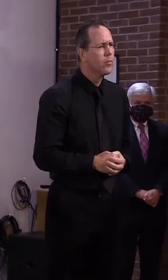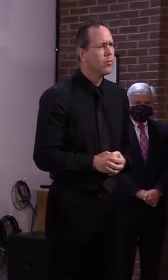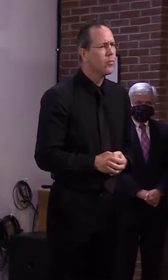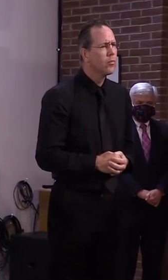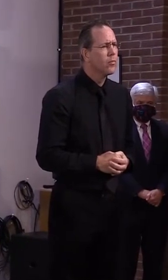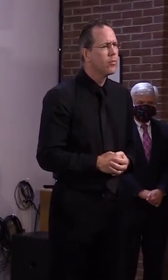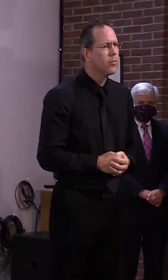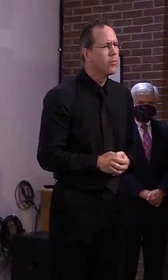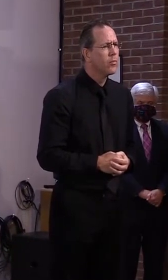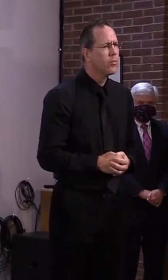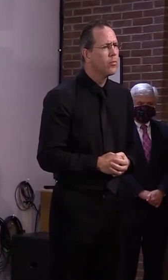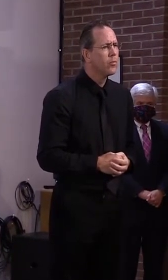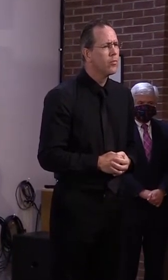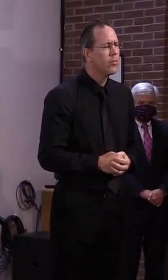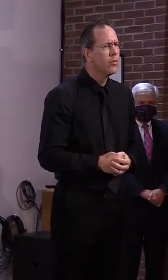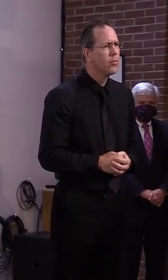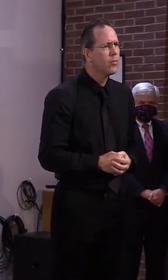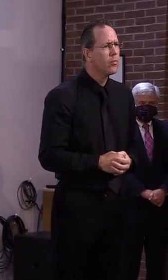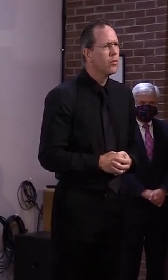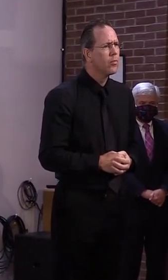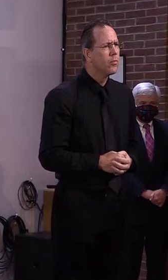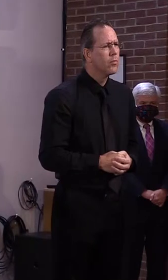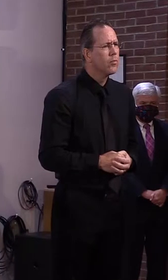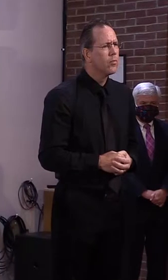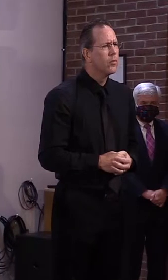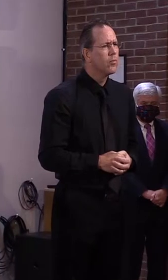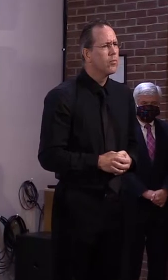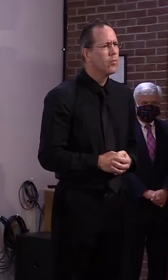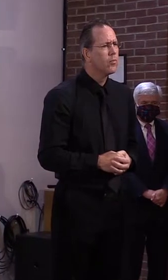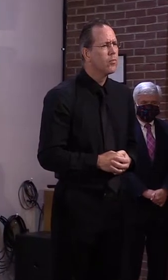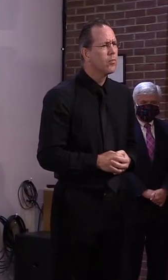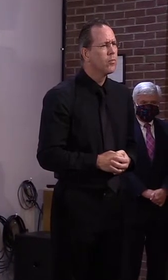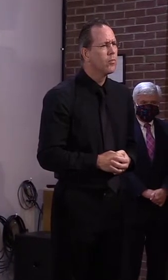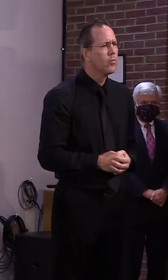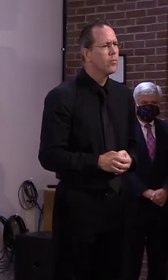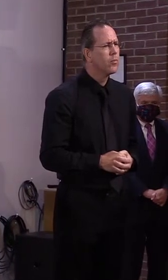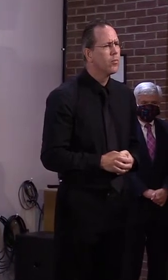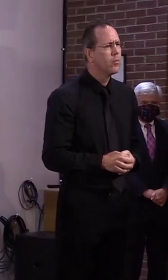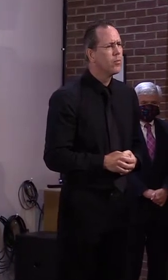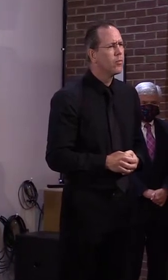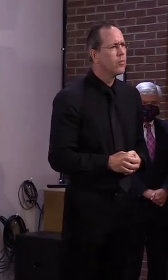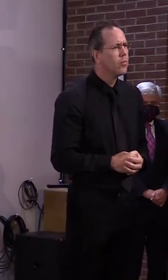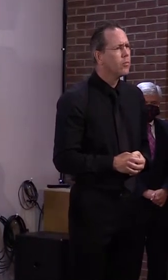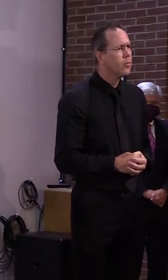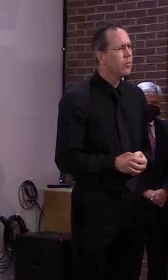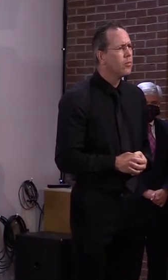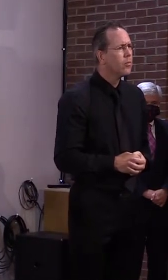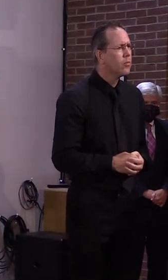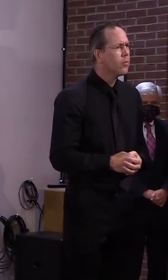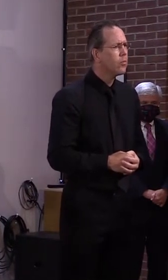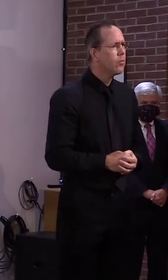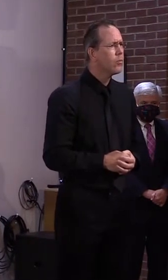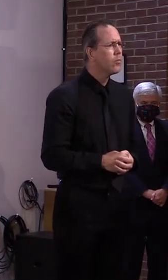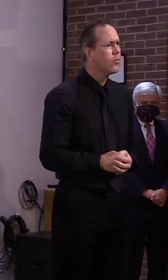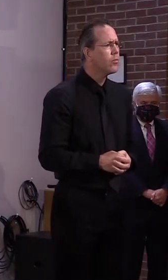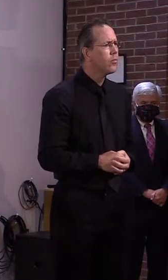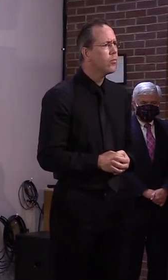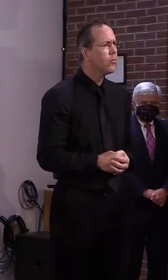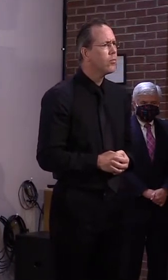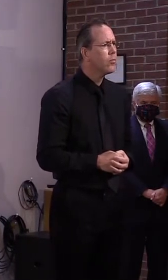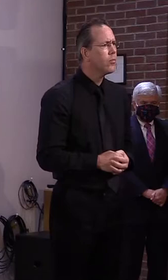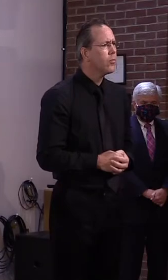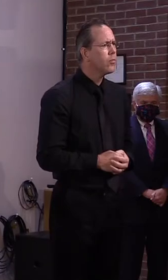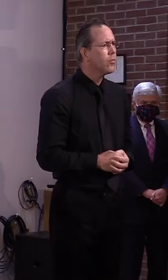education situation, on this breakout, are the contact tracers out within just